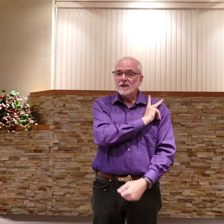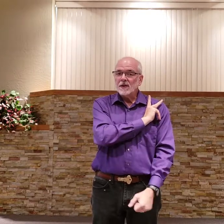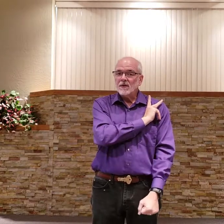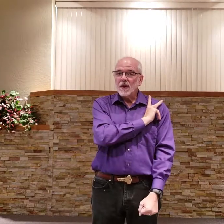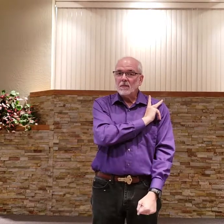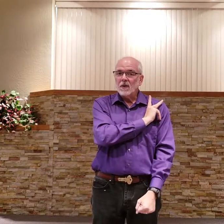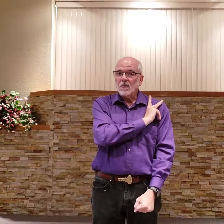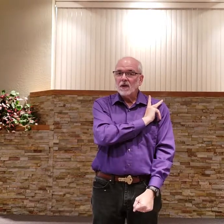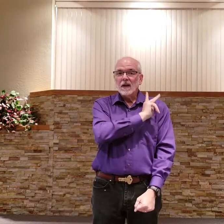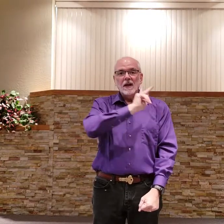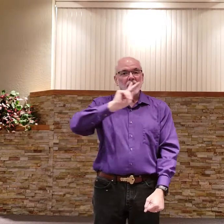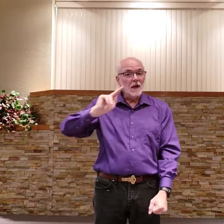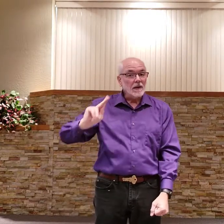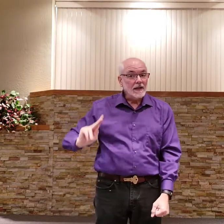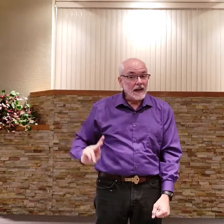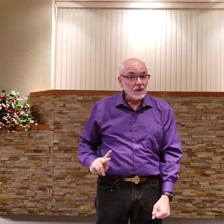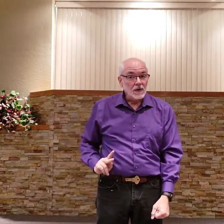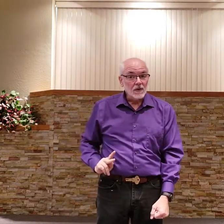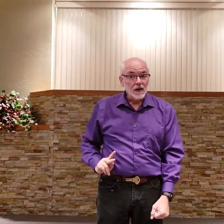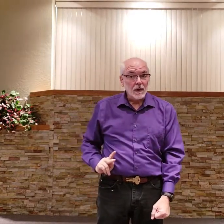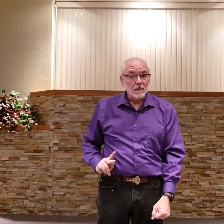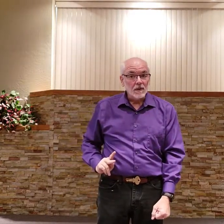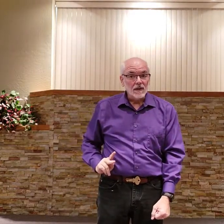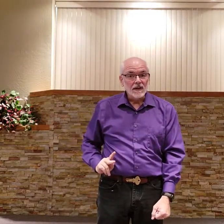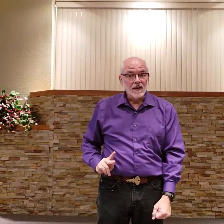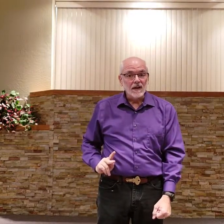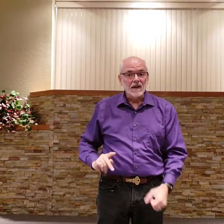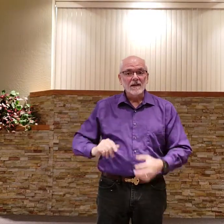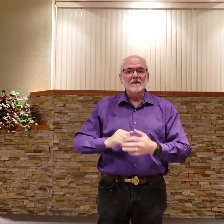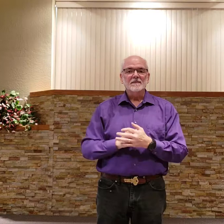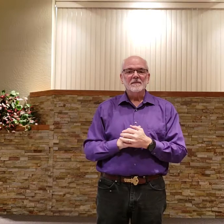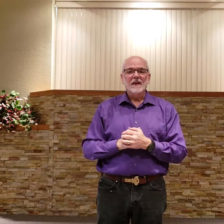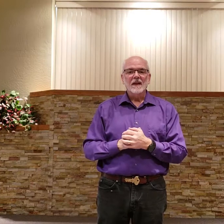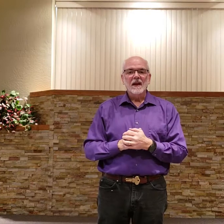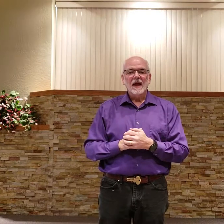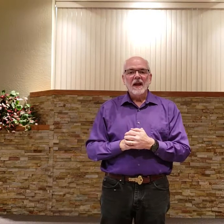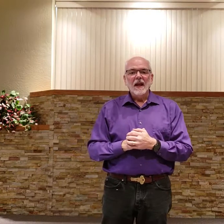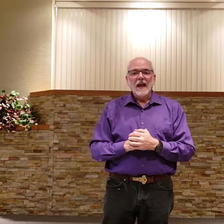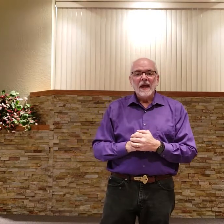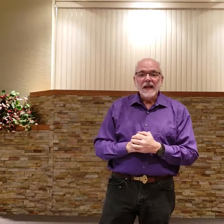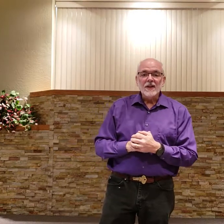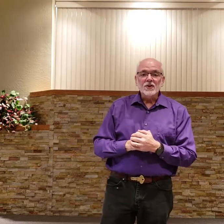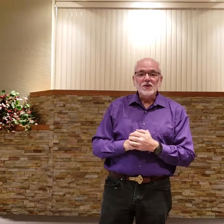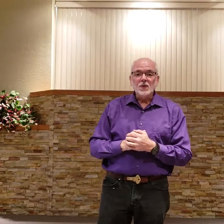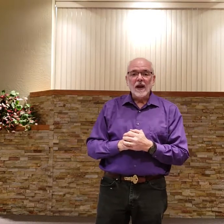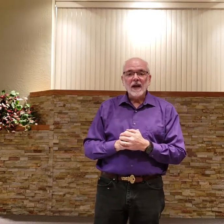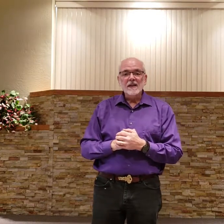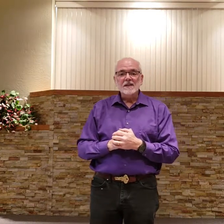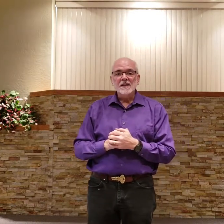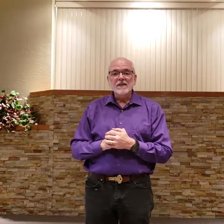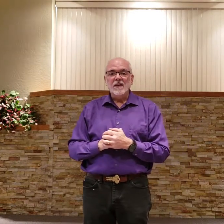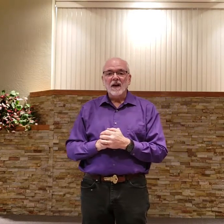opposite your elbow, coming down to your hip, king. In strains